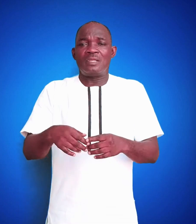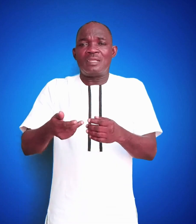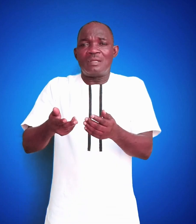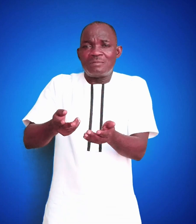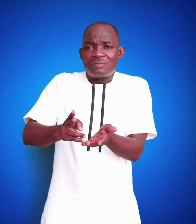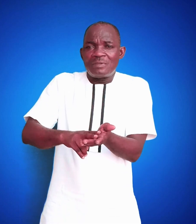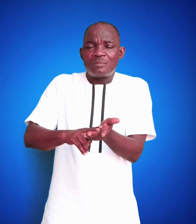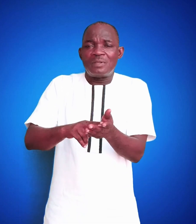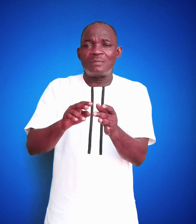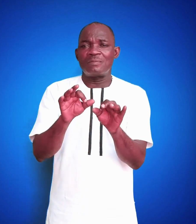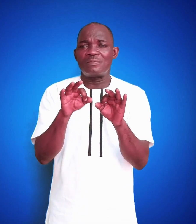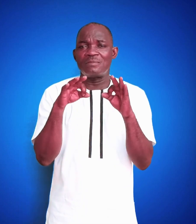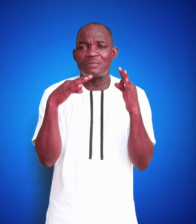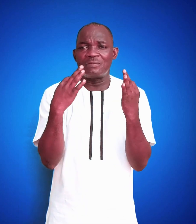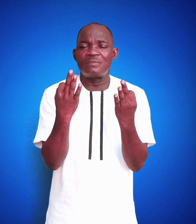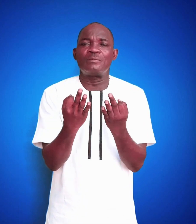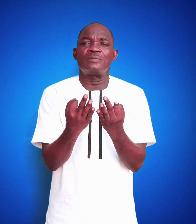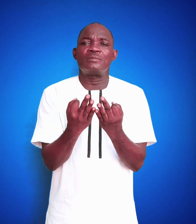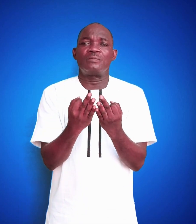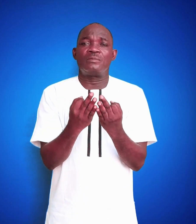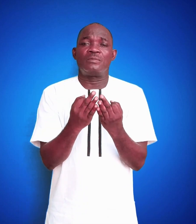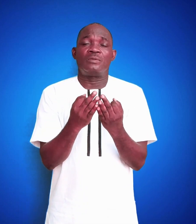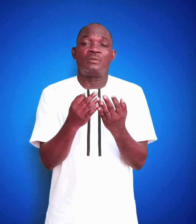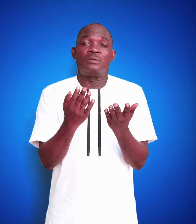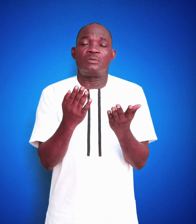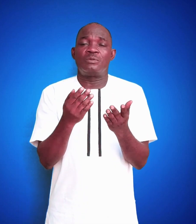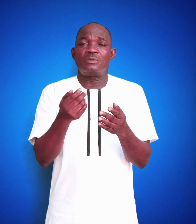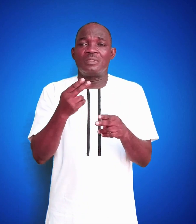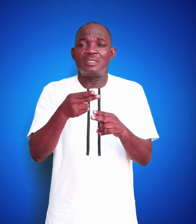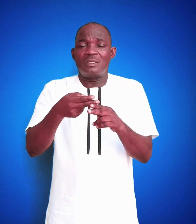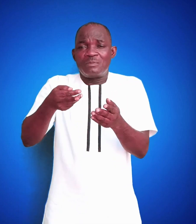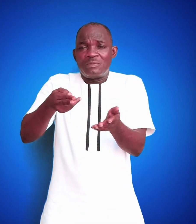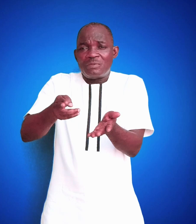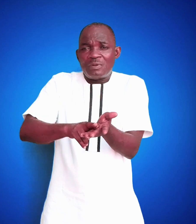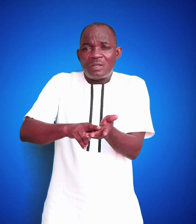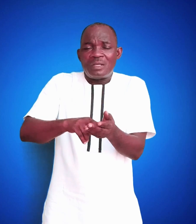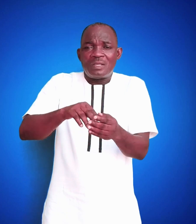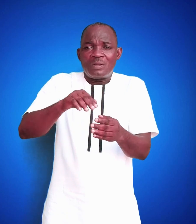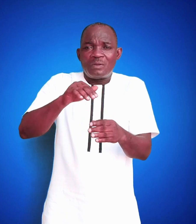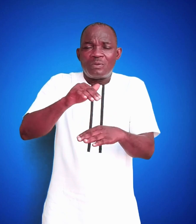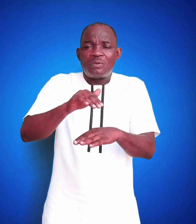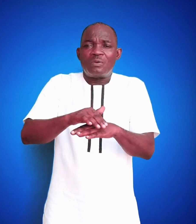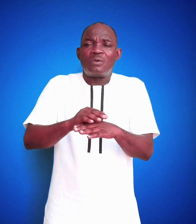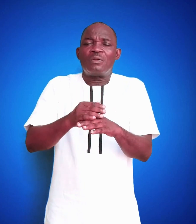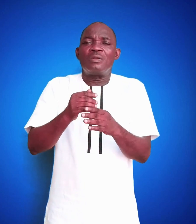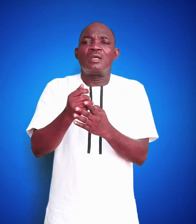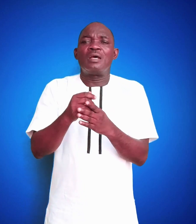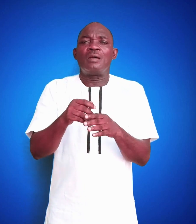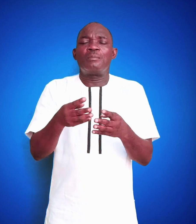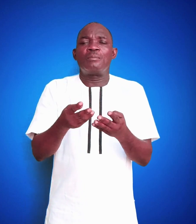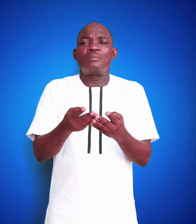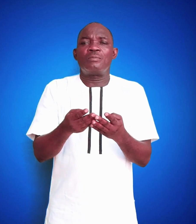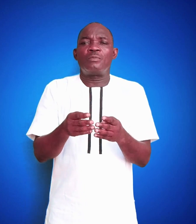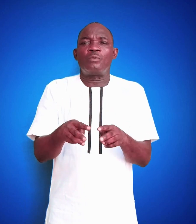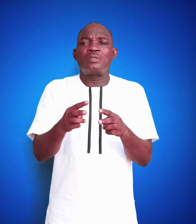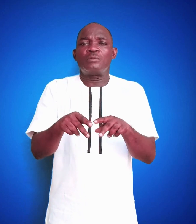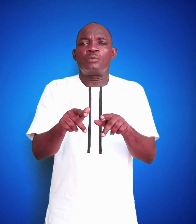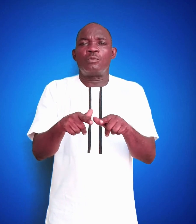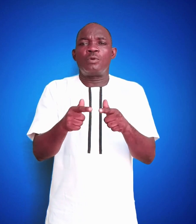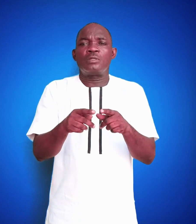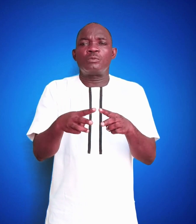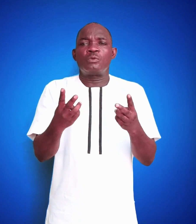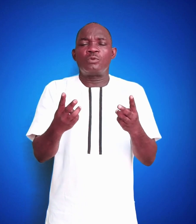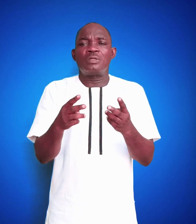Enrolled households are registered onto the platform of